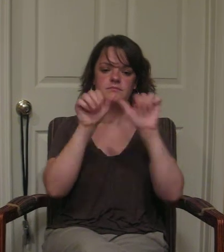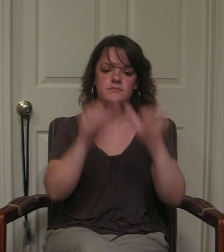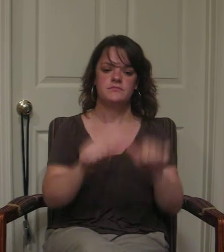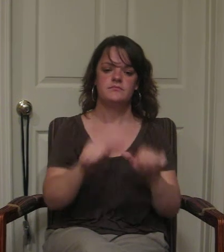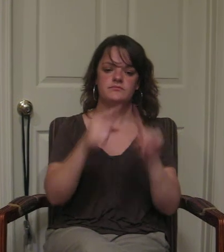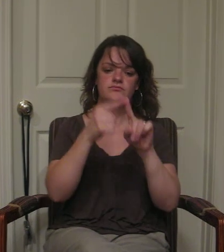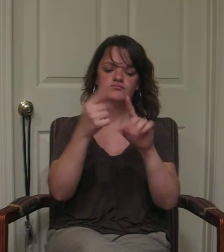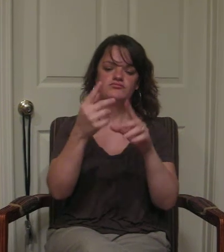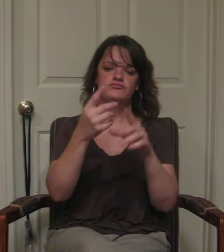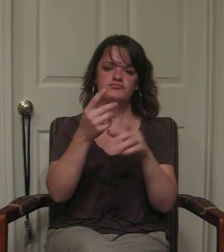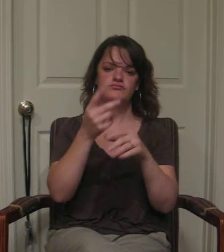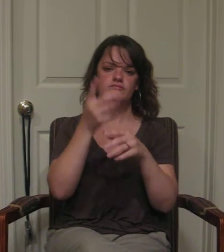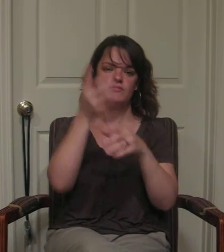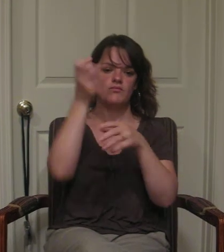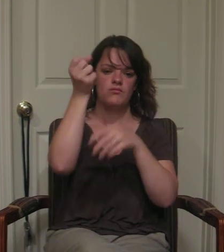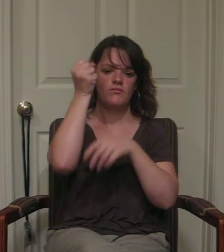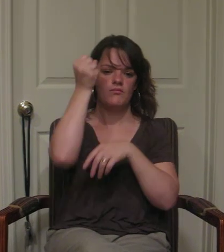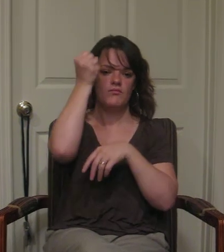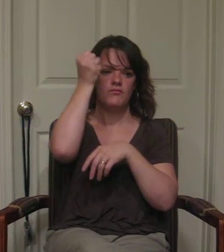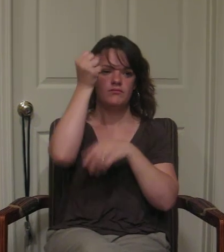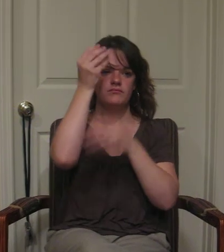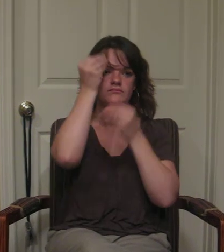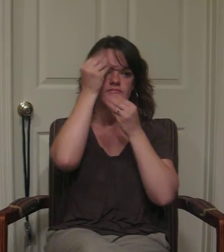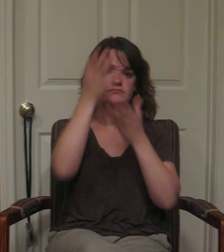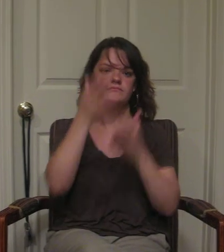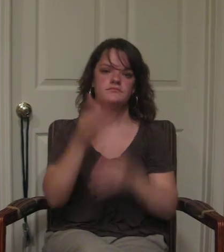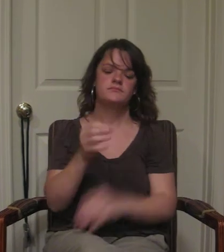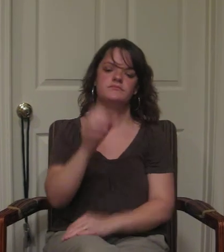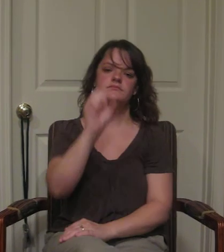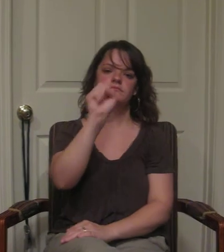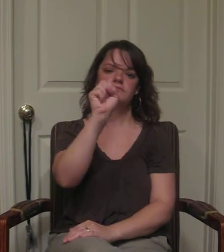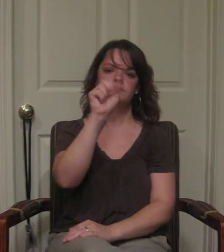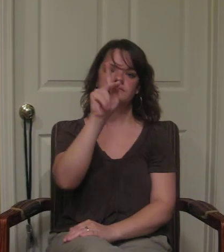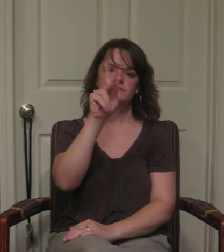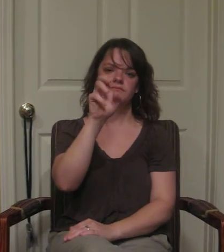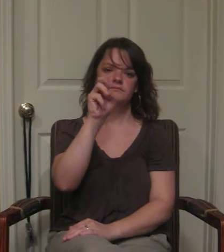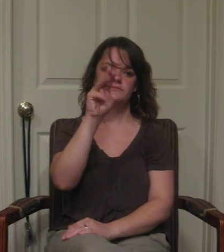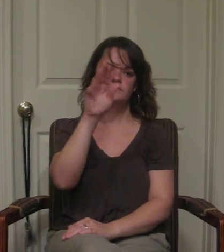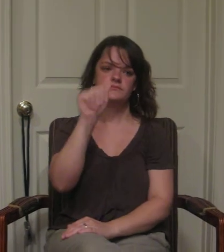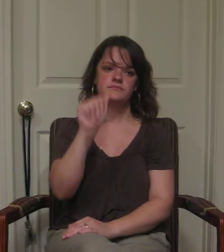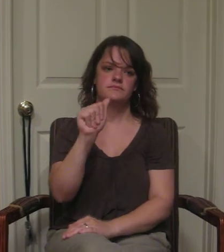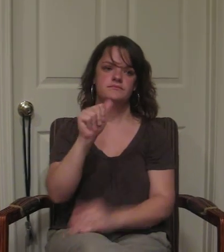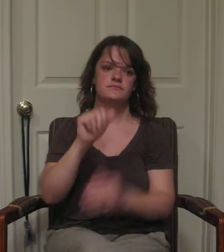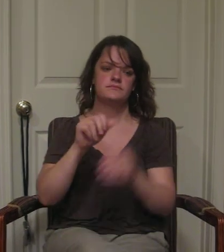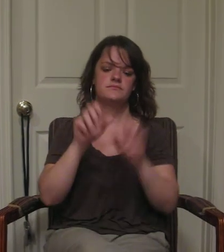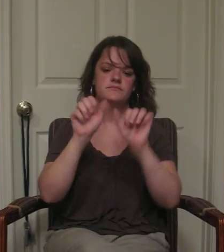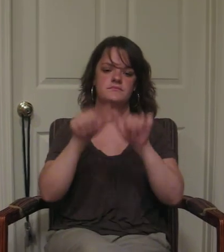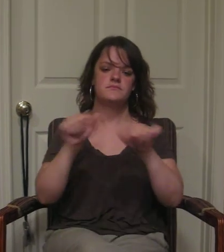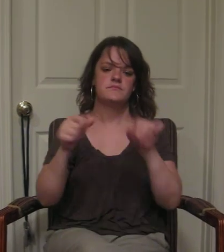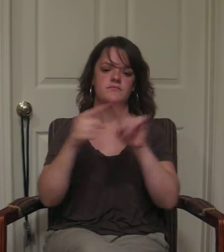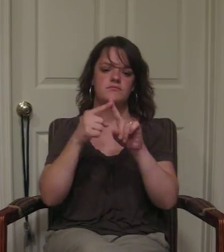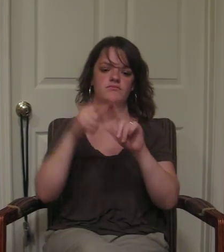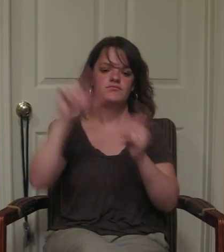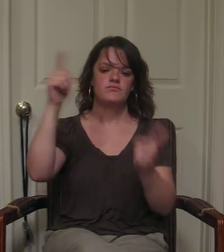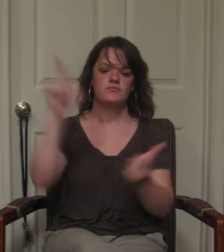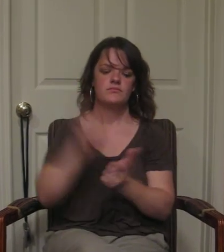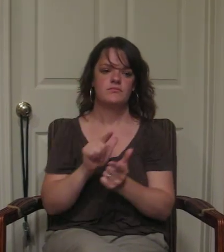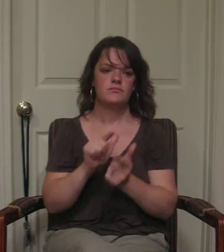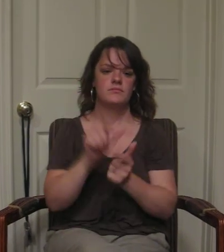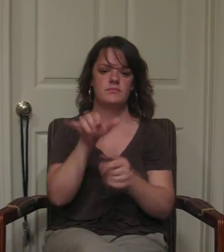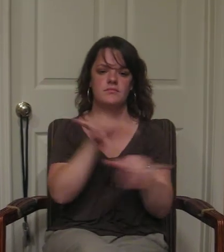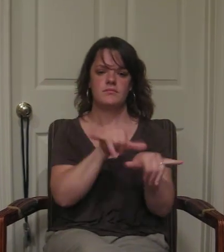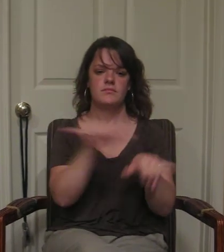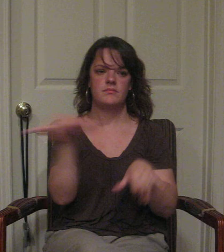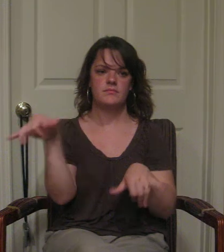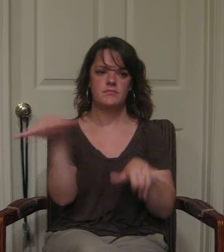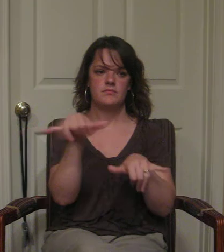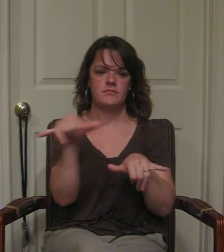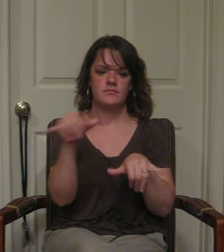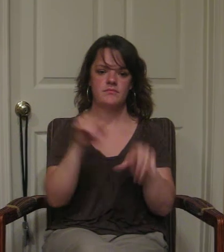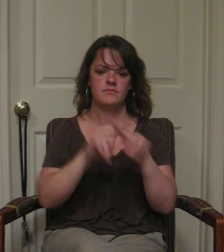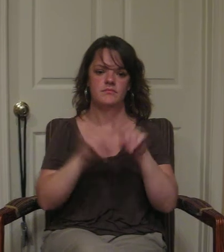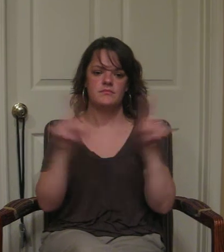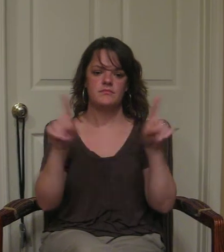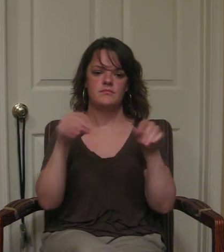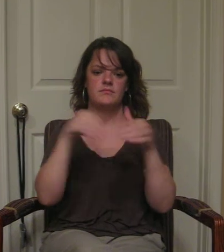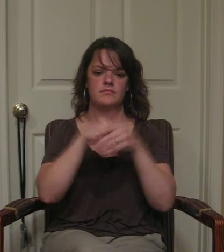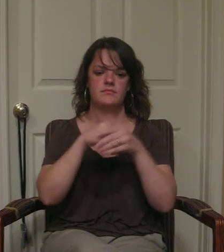information. Schema is the ability to reduce similarities and differences in the consumer's background that may affect